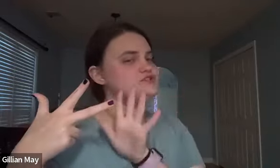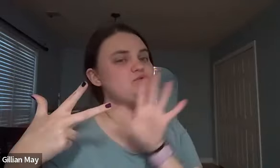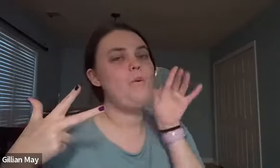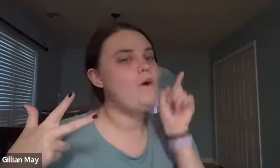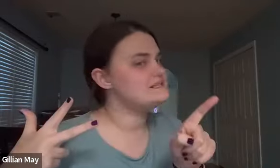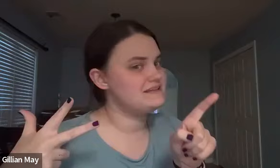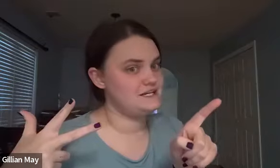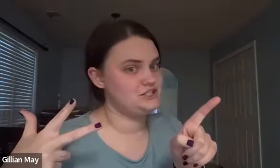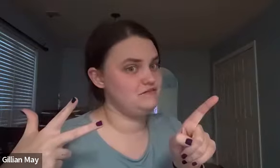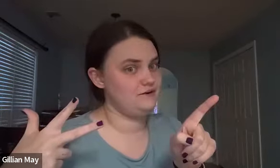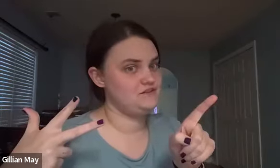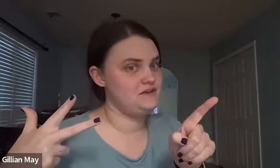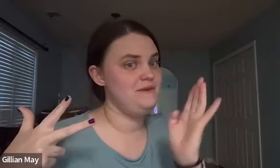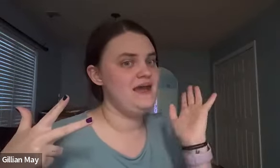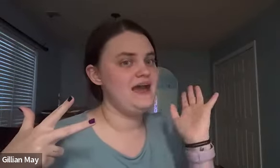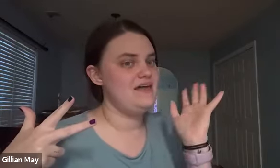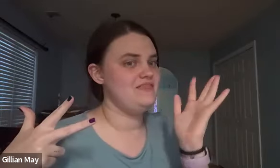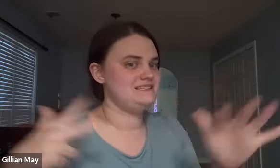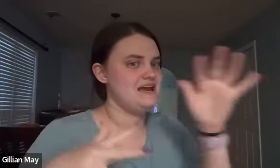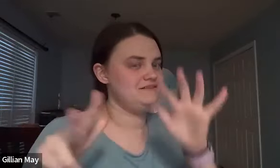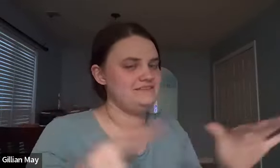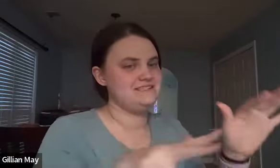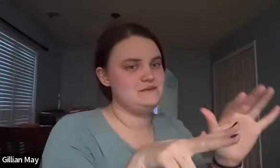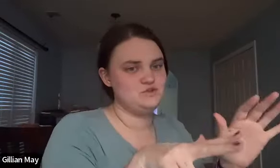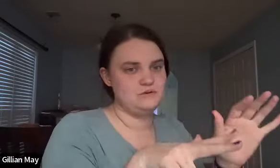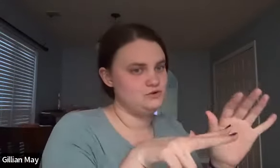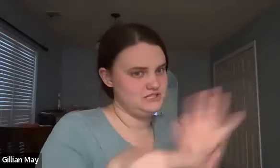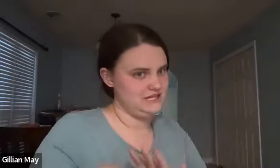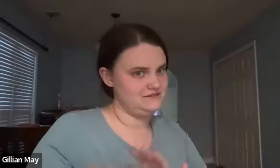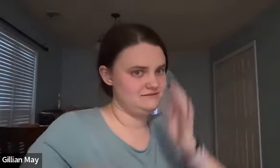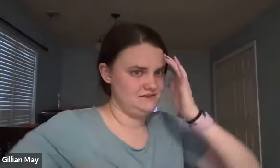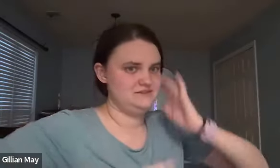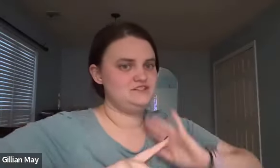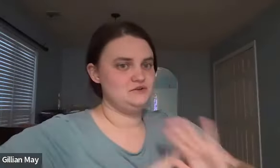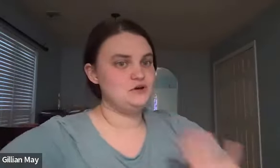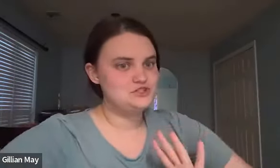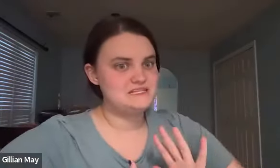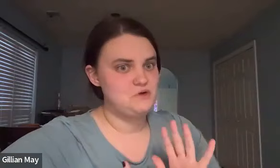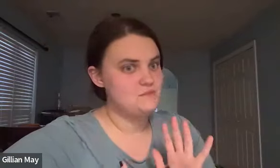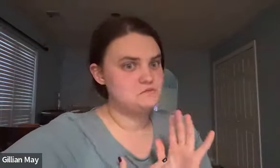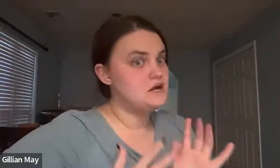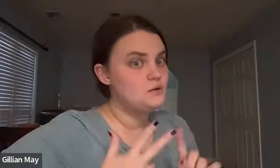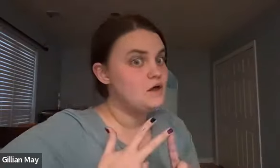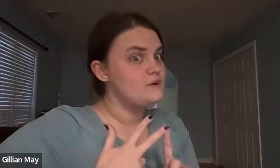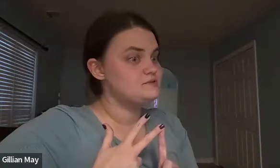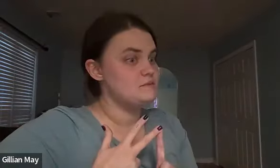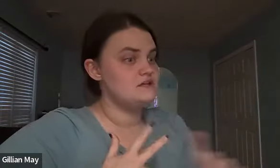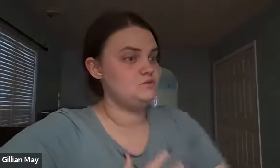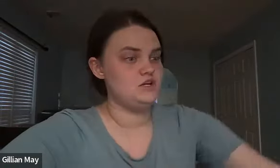just one sign I show you for each of them, and then it's kind of like the same sort of motion again. So don't stress, I promise, we're not going all the way up to a million where you're going to be